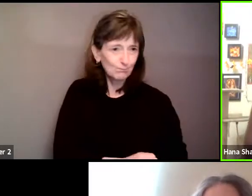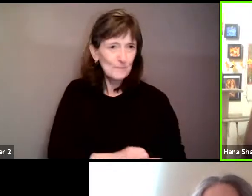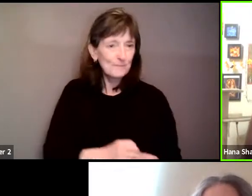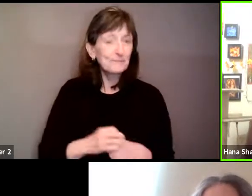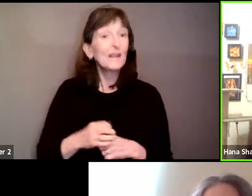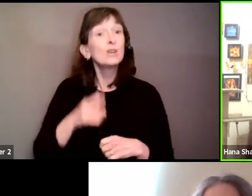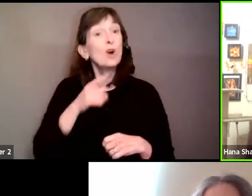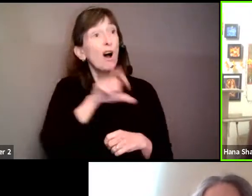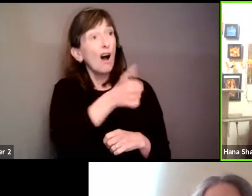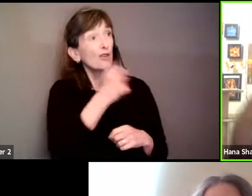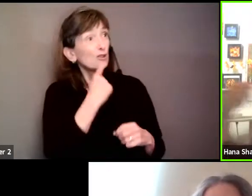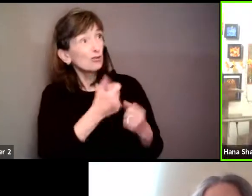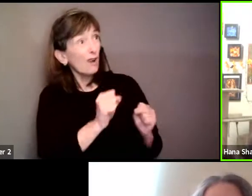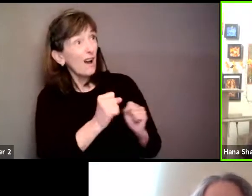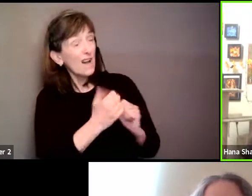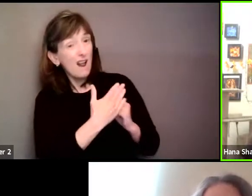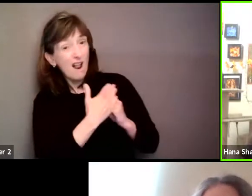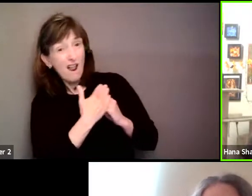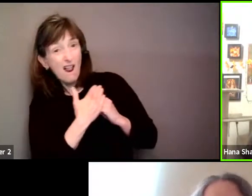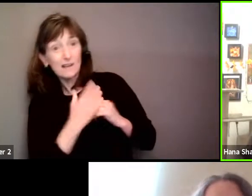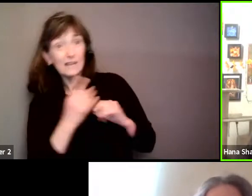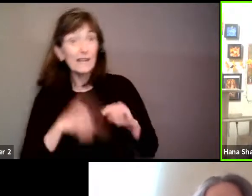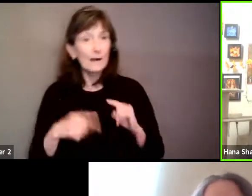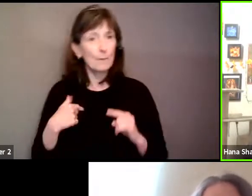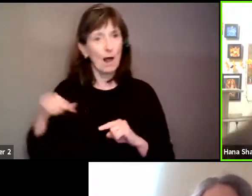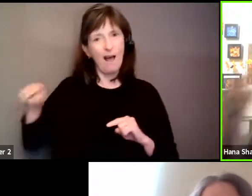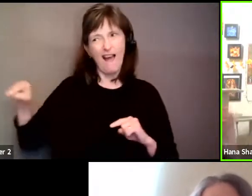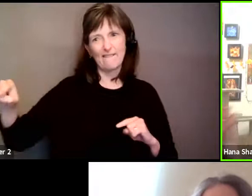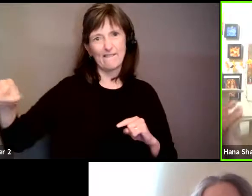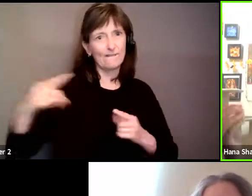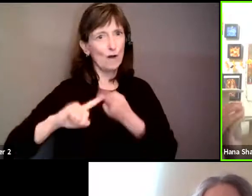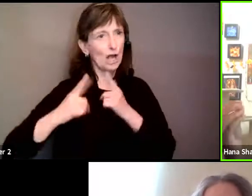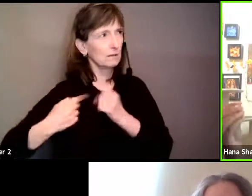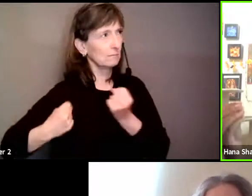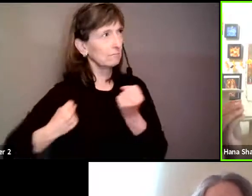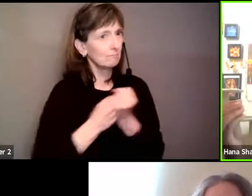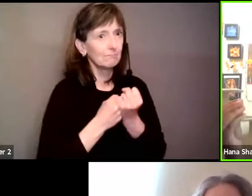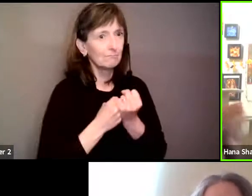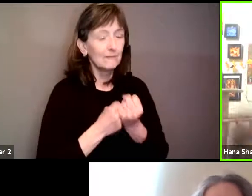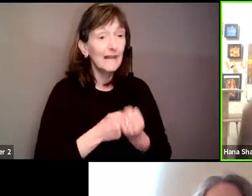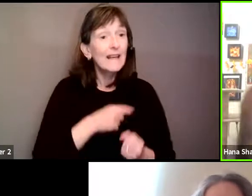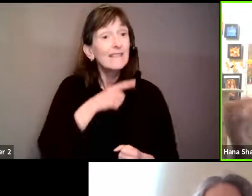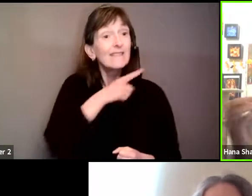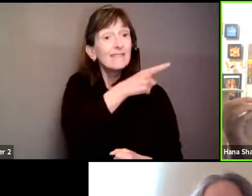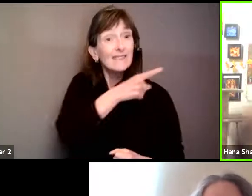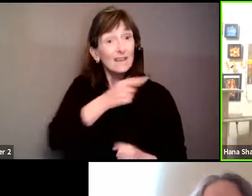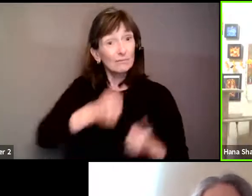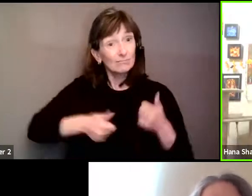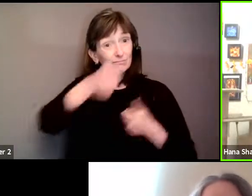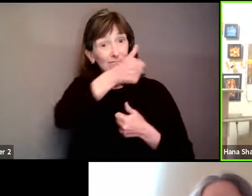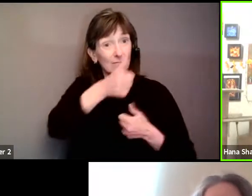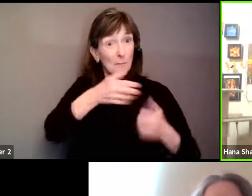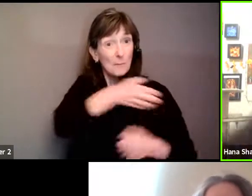hold us down are less likely to do it because we're connected. They thrive on dividing communities apart and keeping people